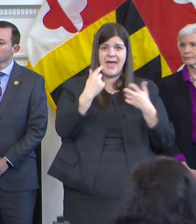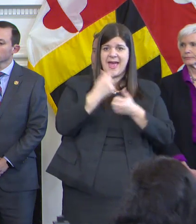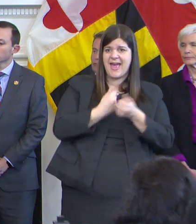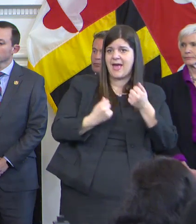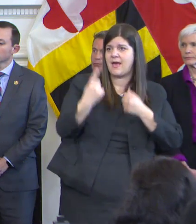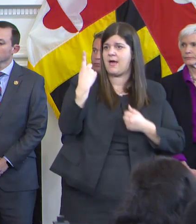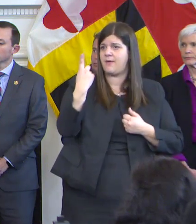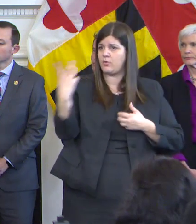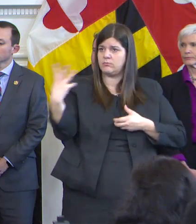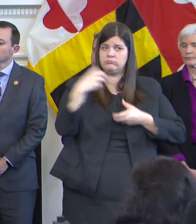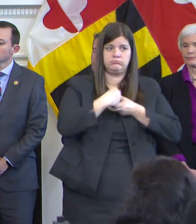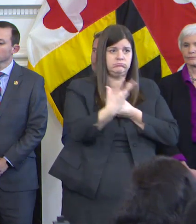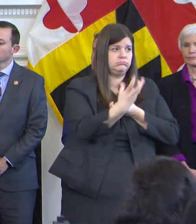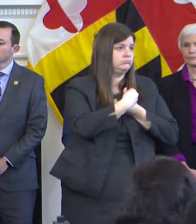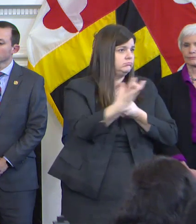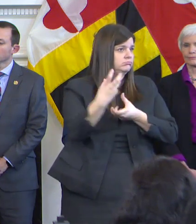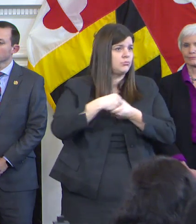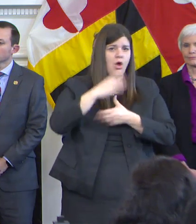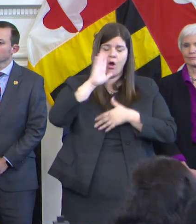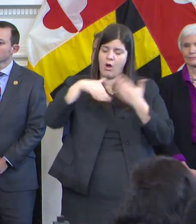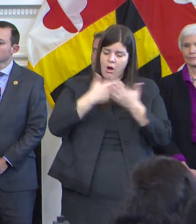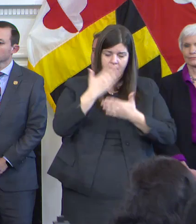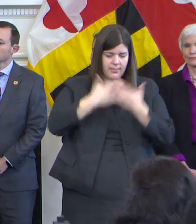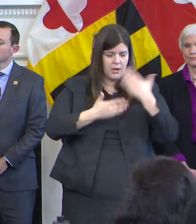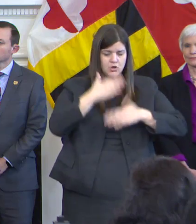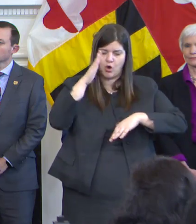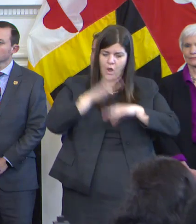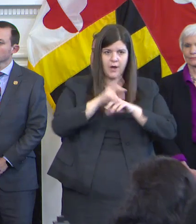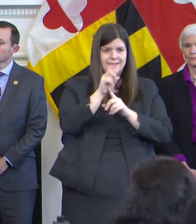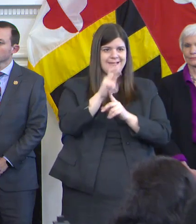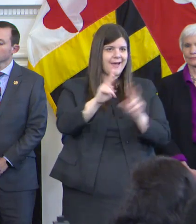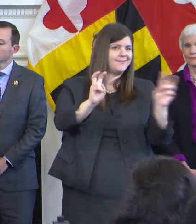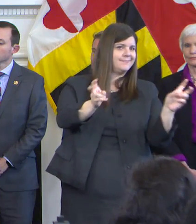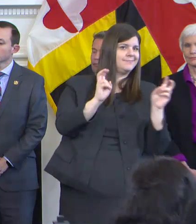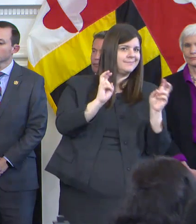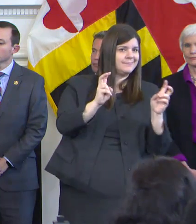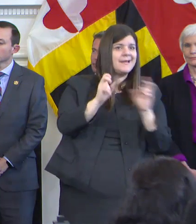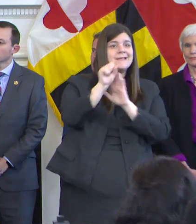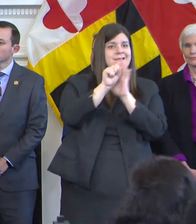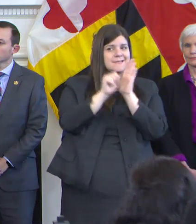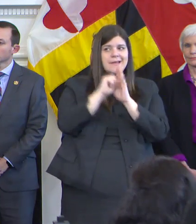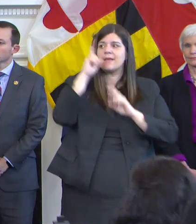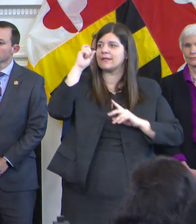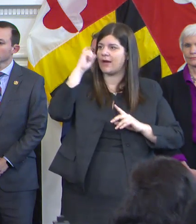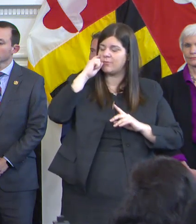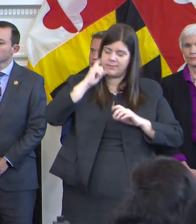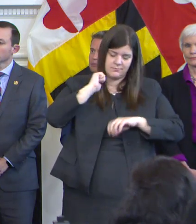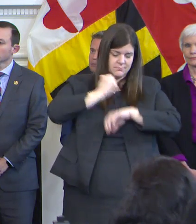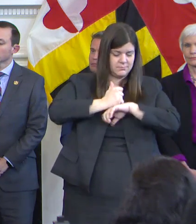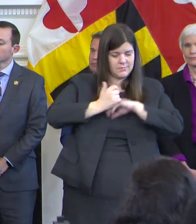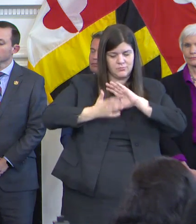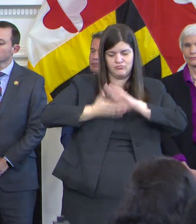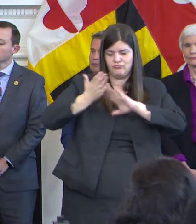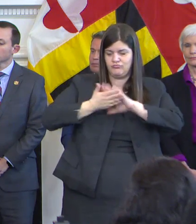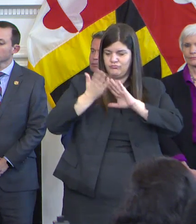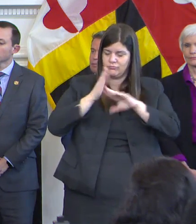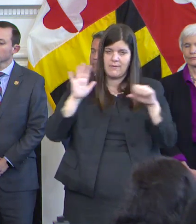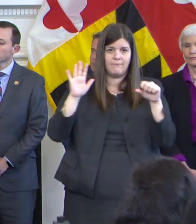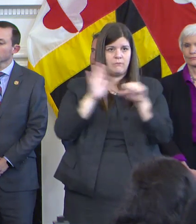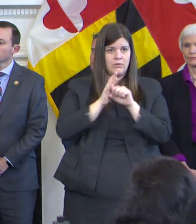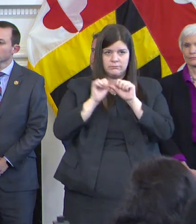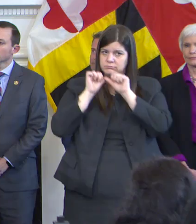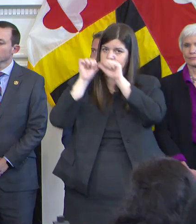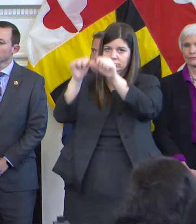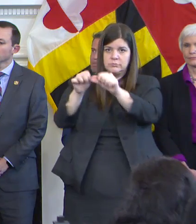operation, and state government remains fully operational. Today, the Department of Budget and Management